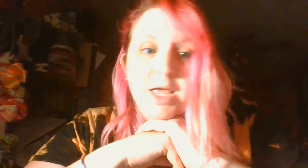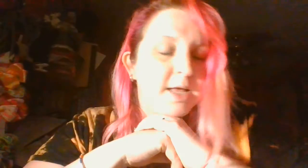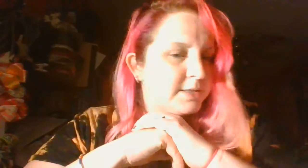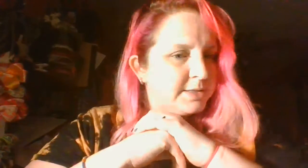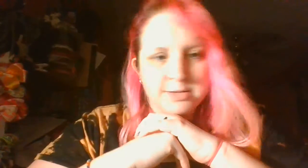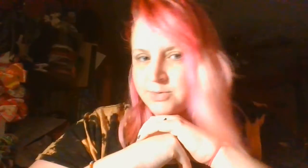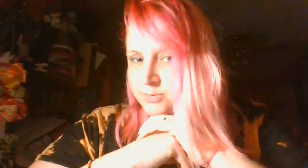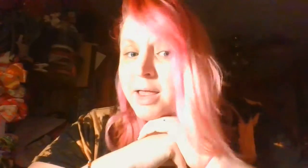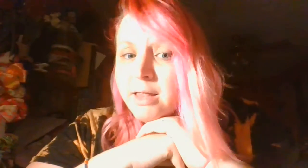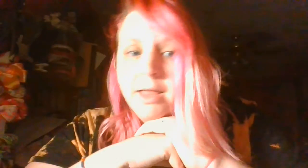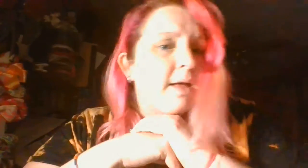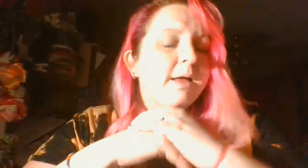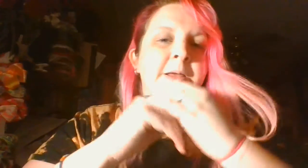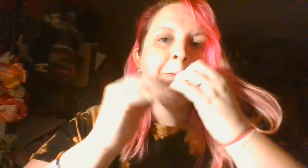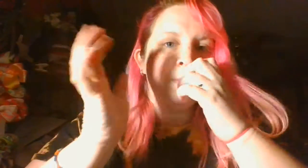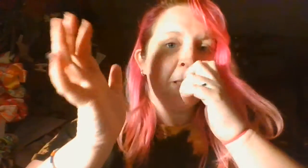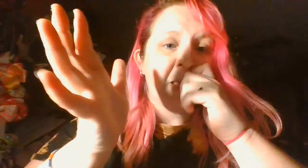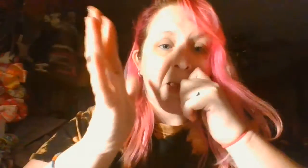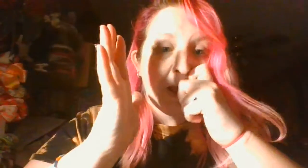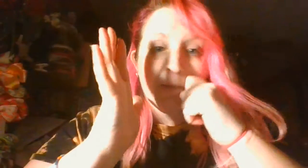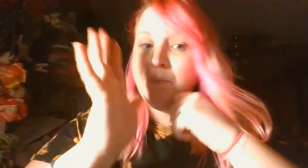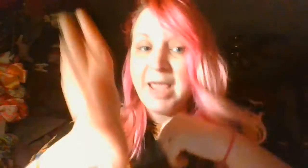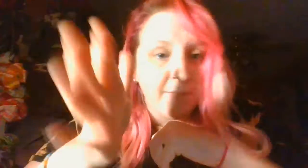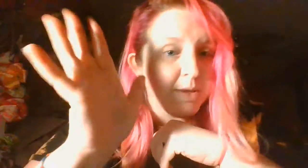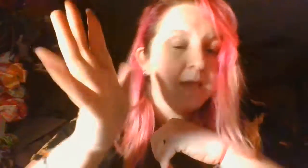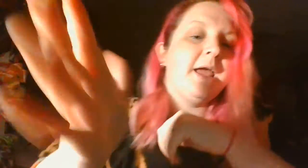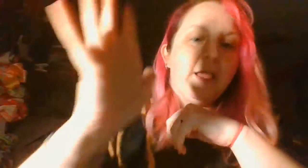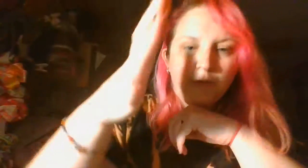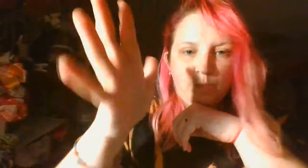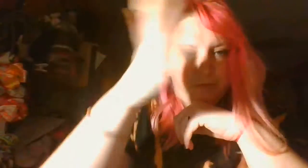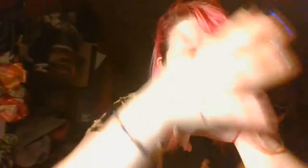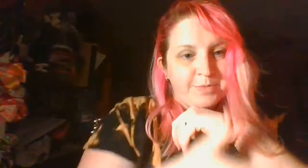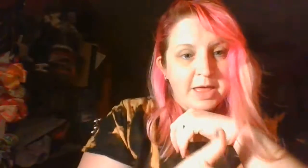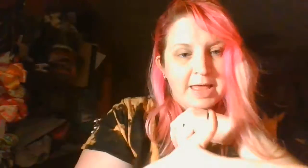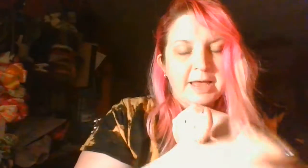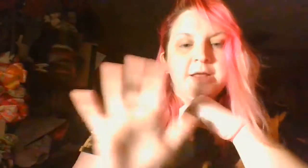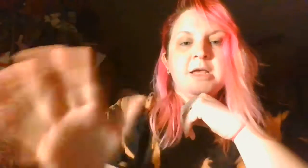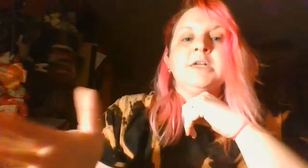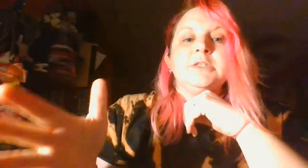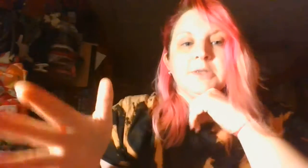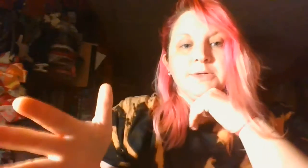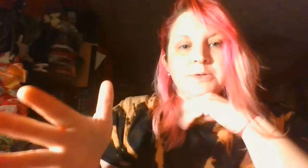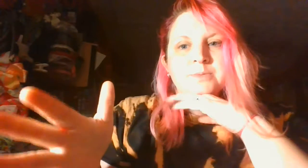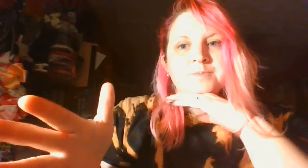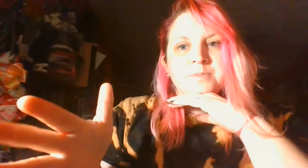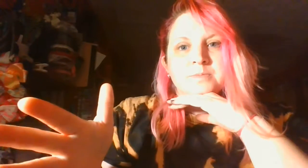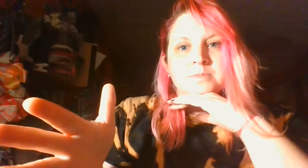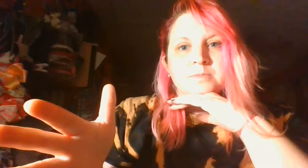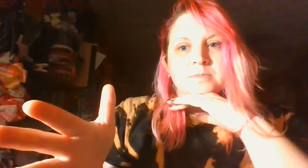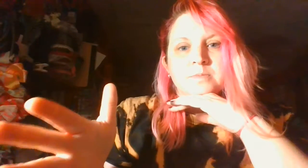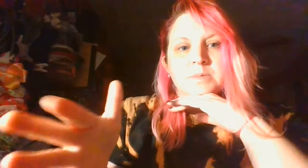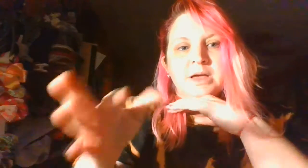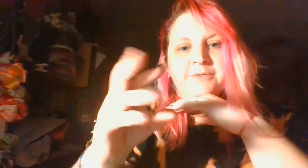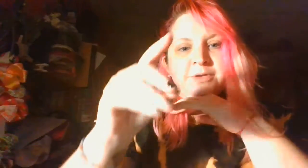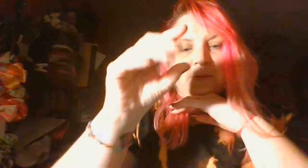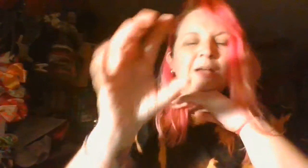and Cinderella and Bambi. How you move from that to a few, I don't want to